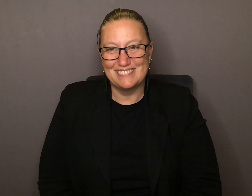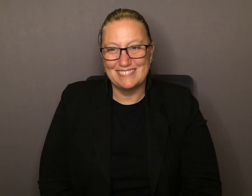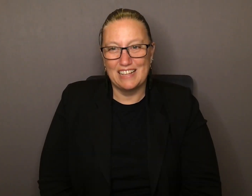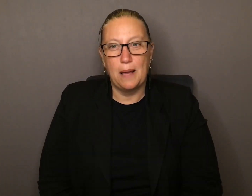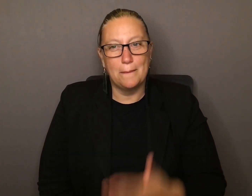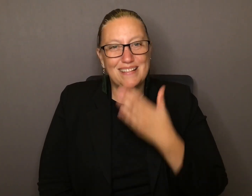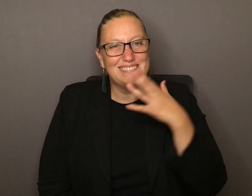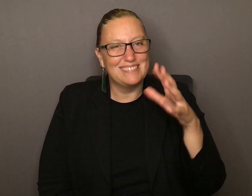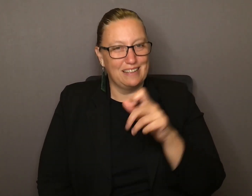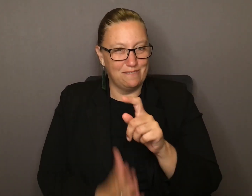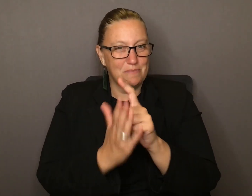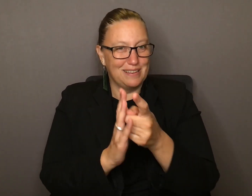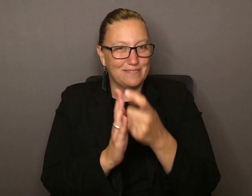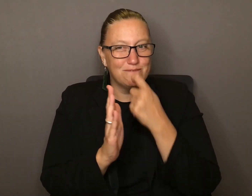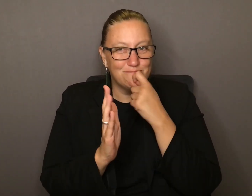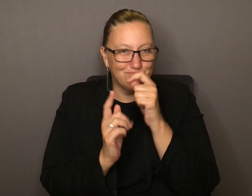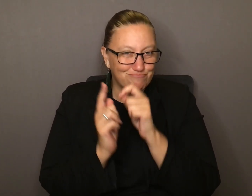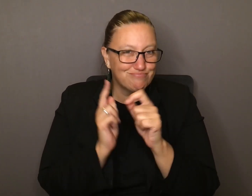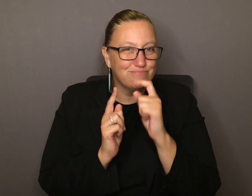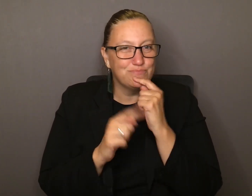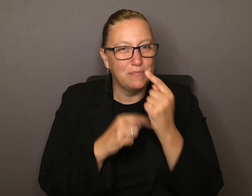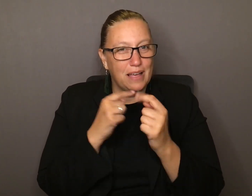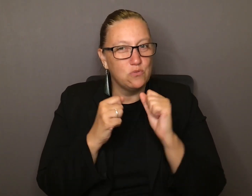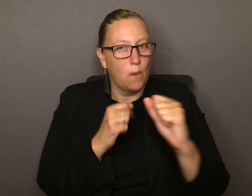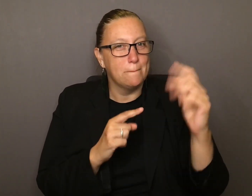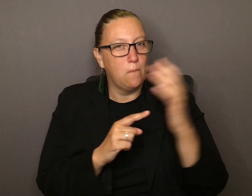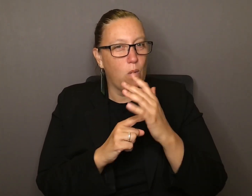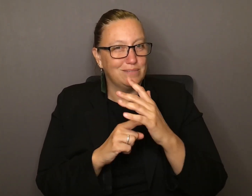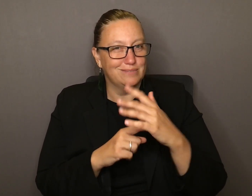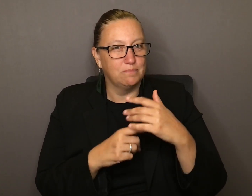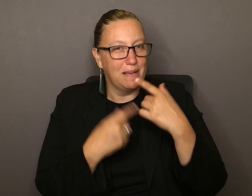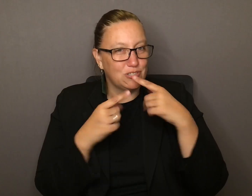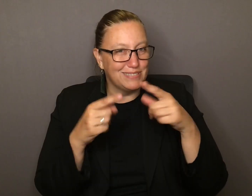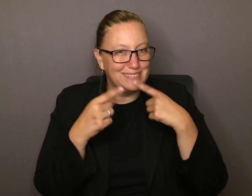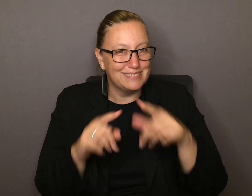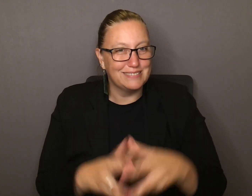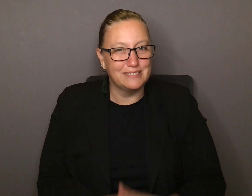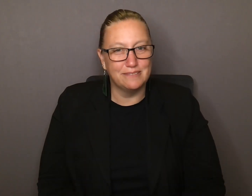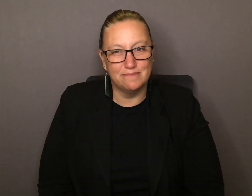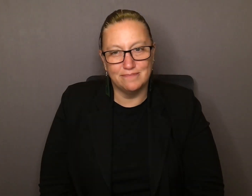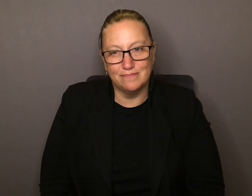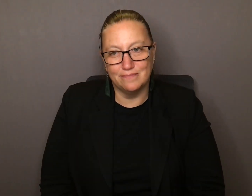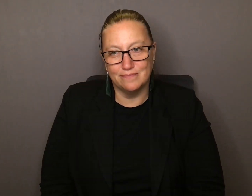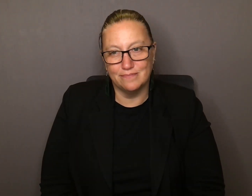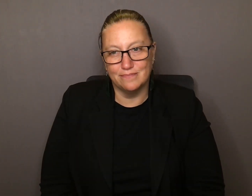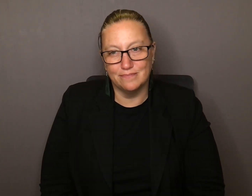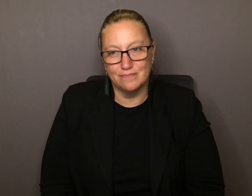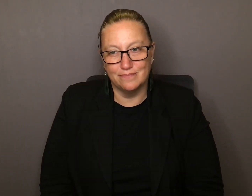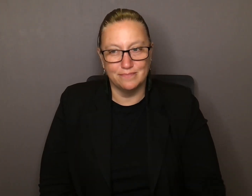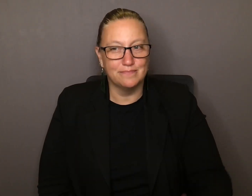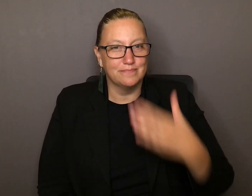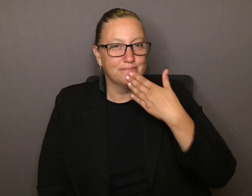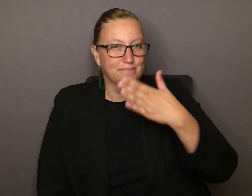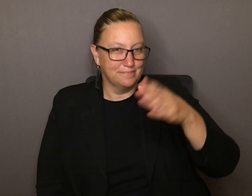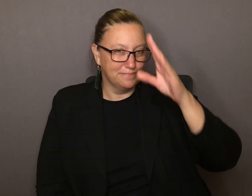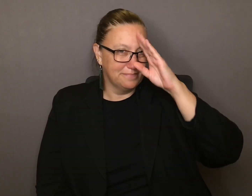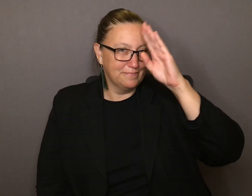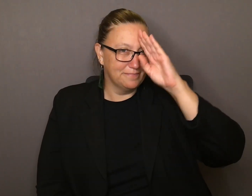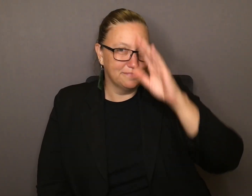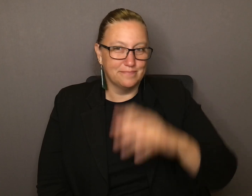a few minutes to share with us your important and critical messages. Thanks, Jade. Hi, everybody. As